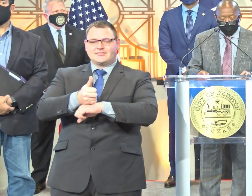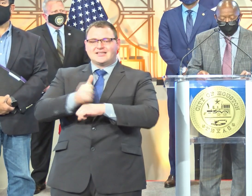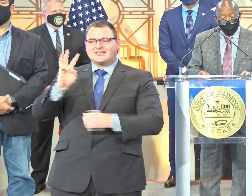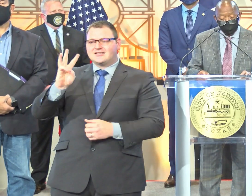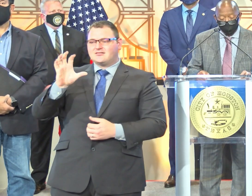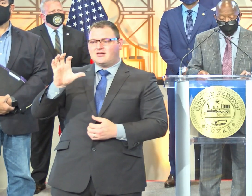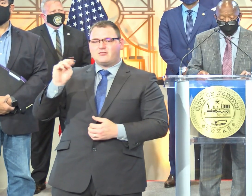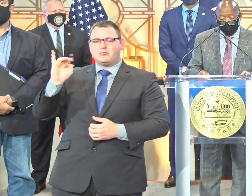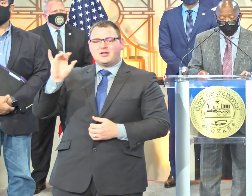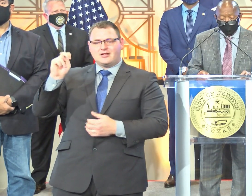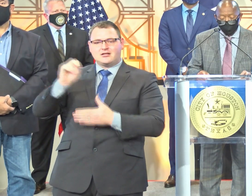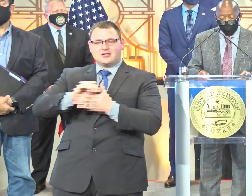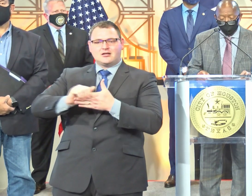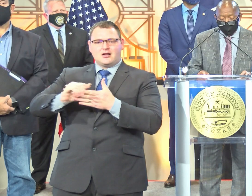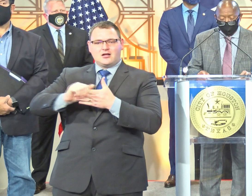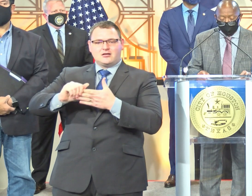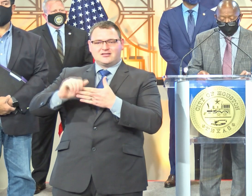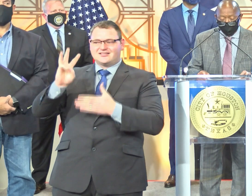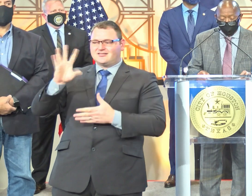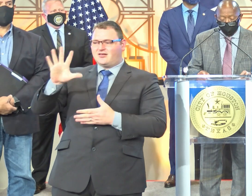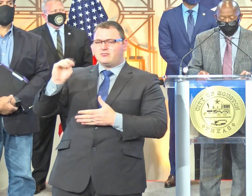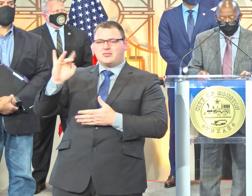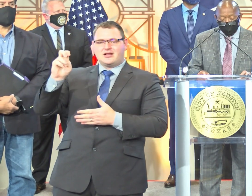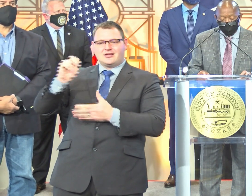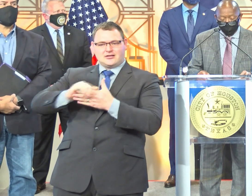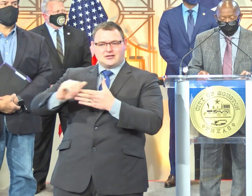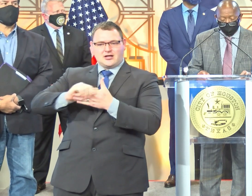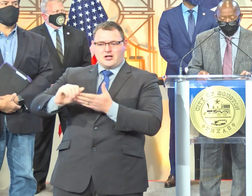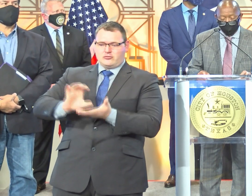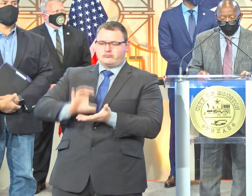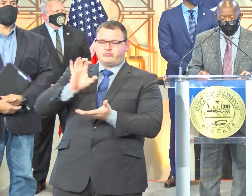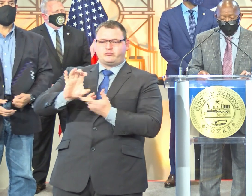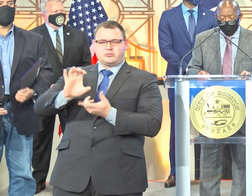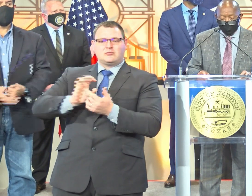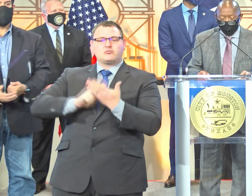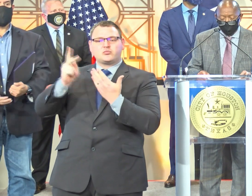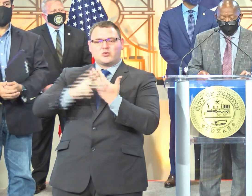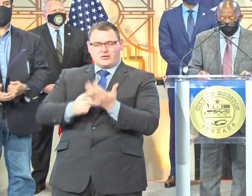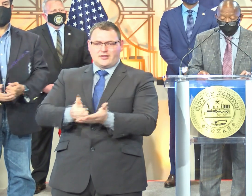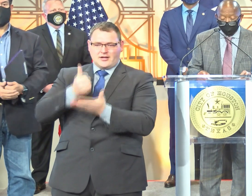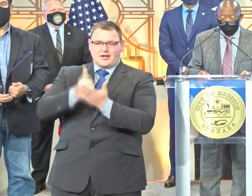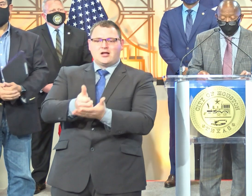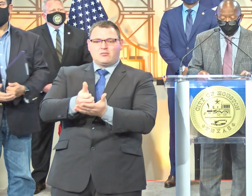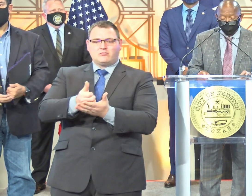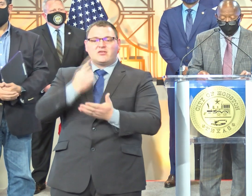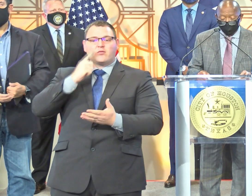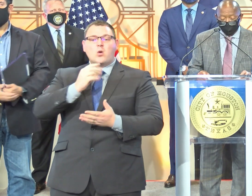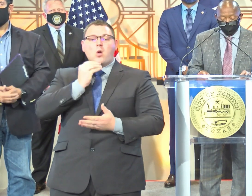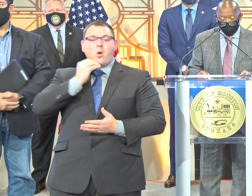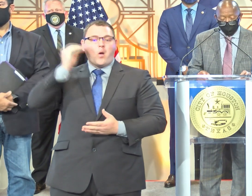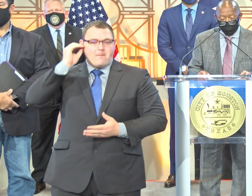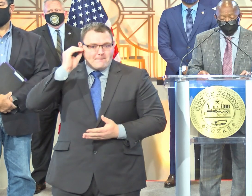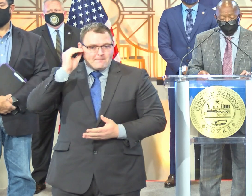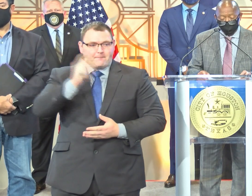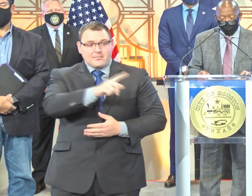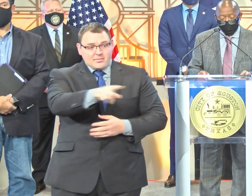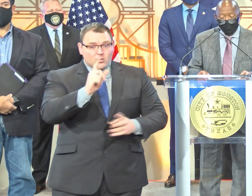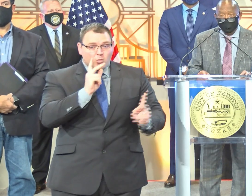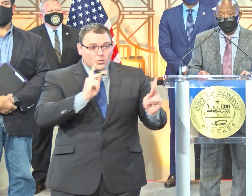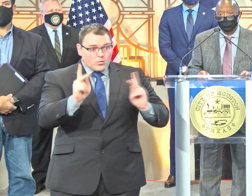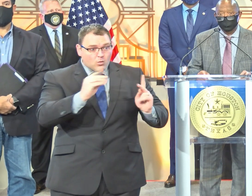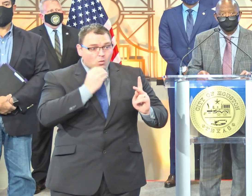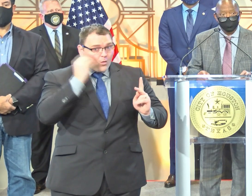million community-wide COVID-19 homeless housing program that would permanently house 5,000 homeless